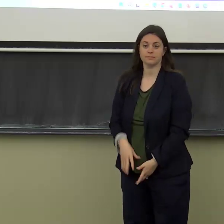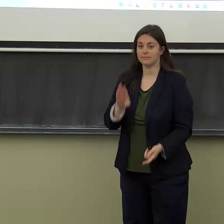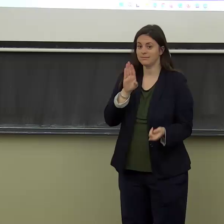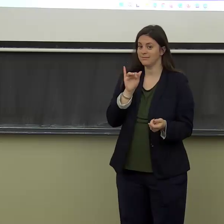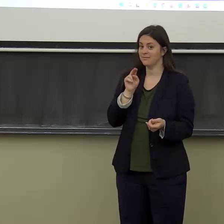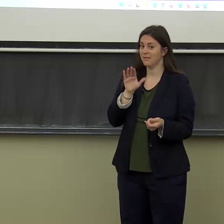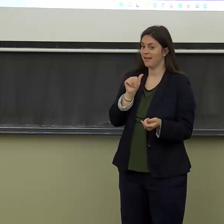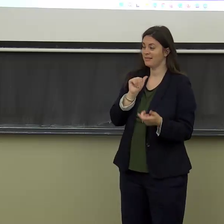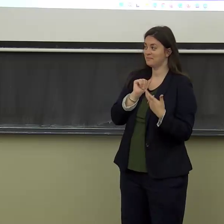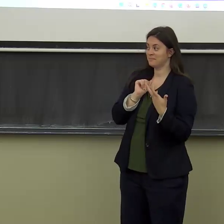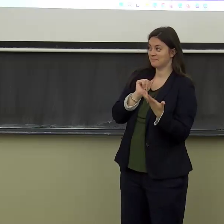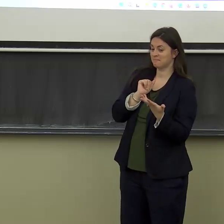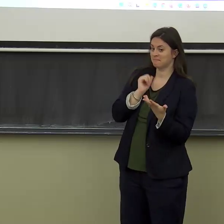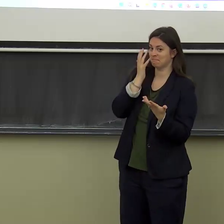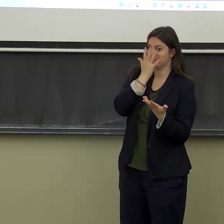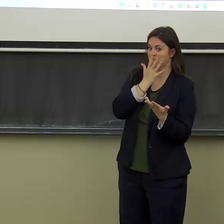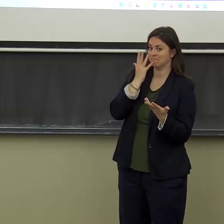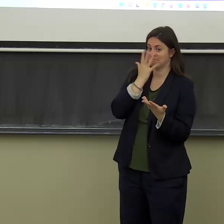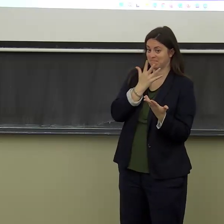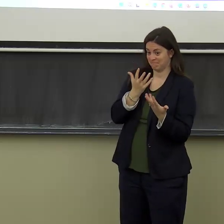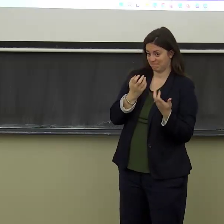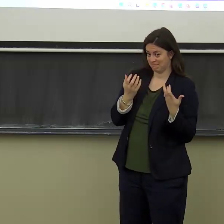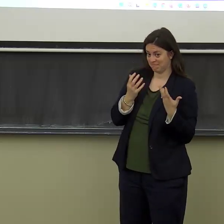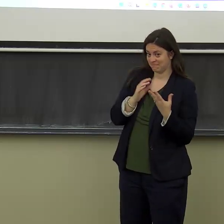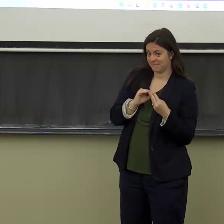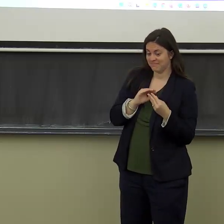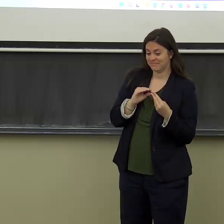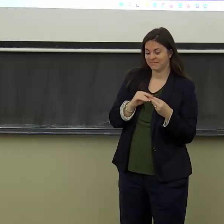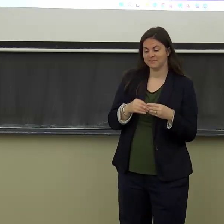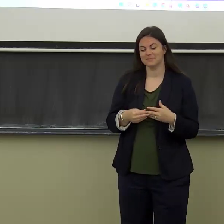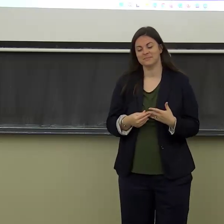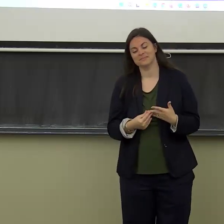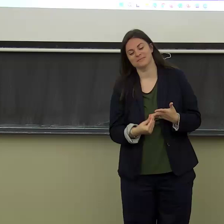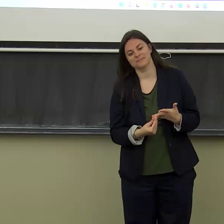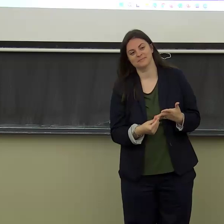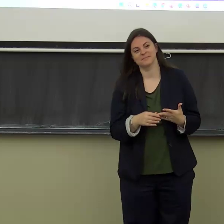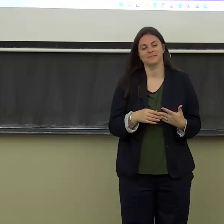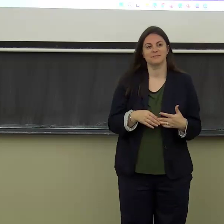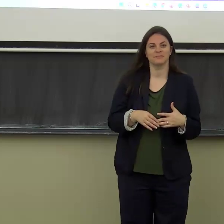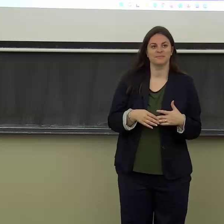Bianca, you look like you want to say something. Well, I think